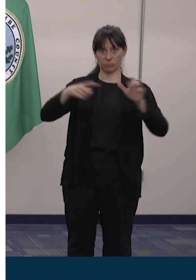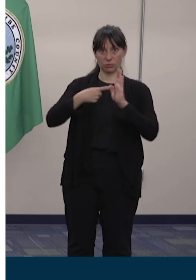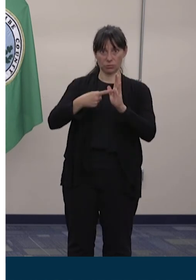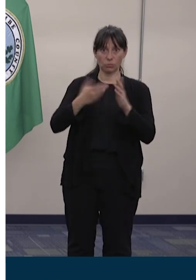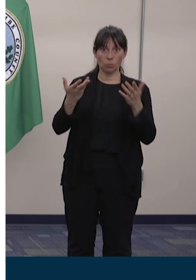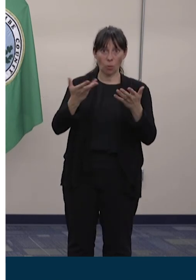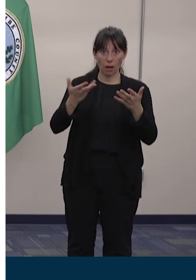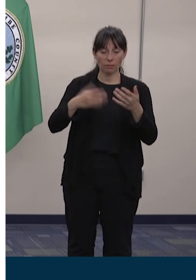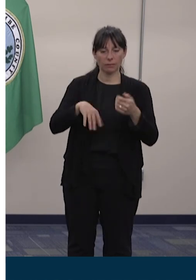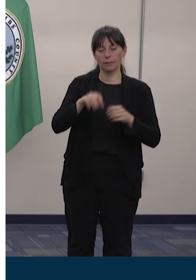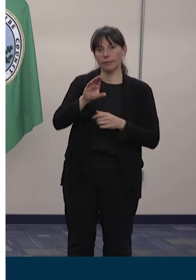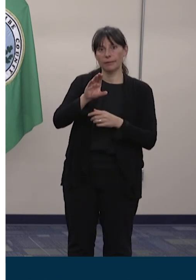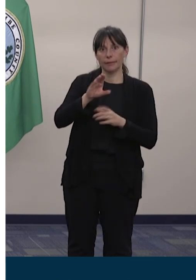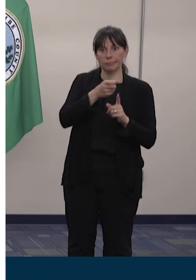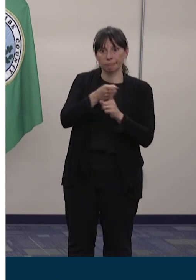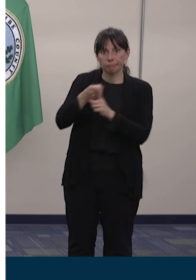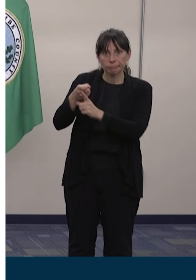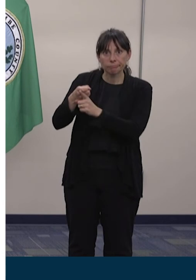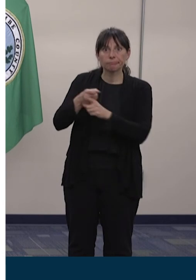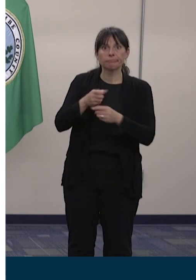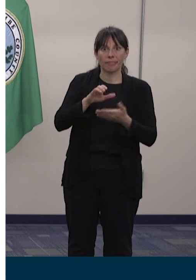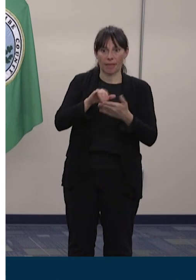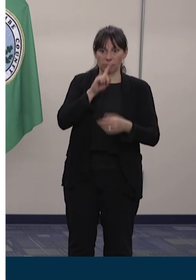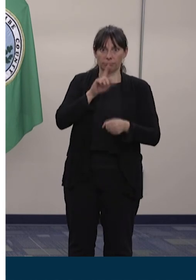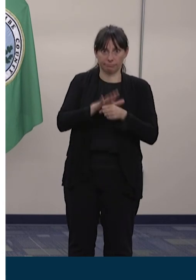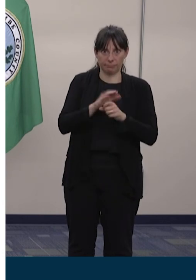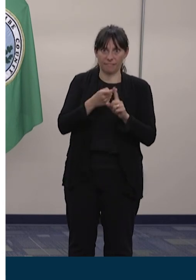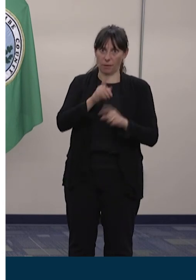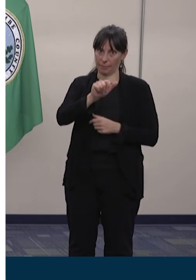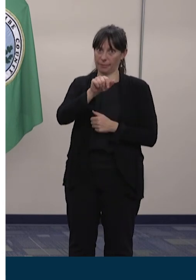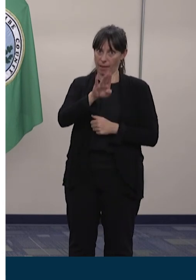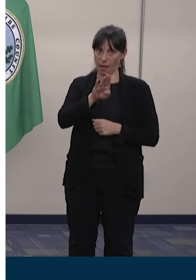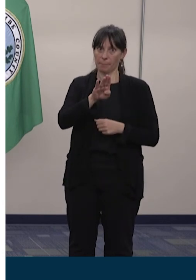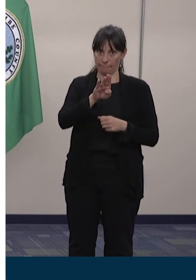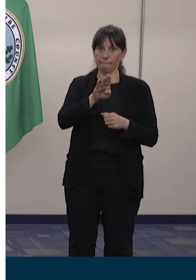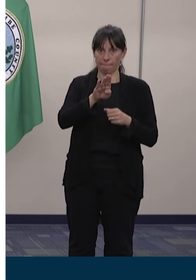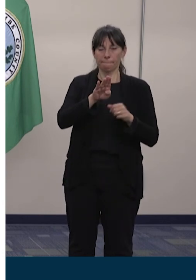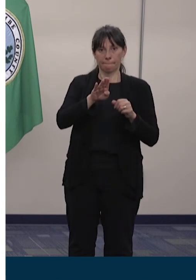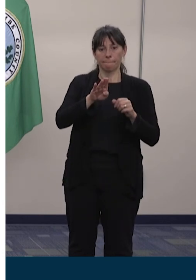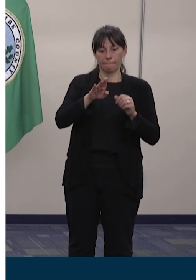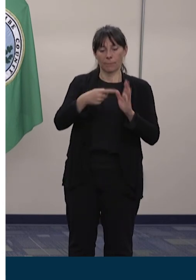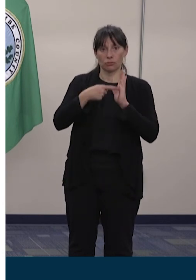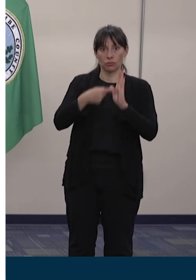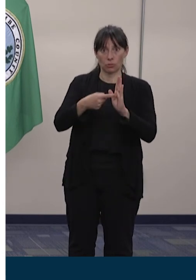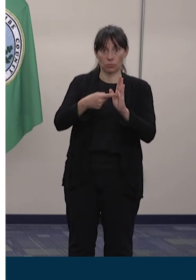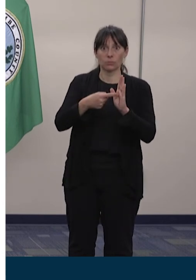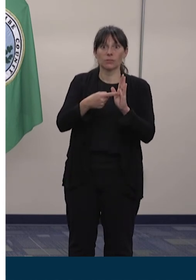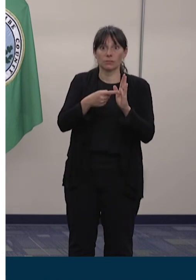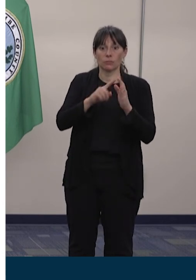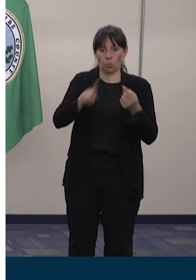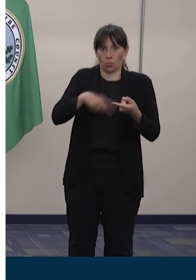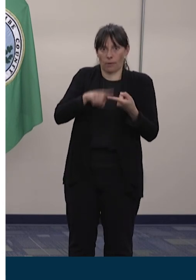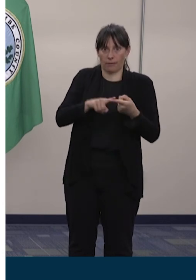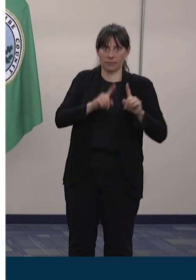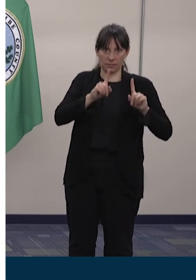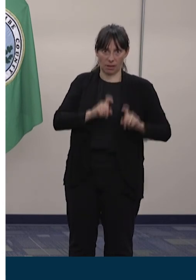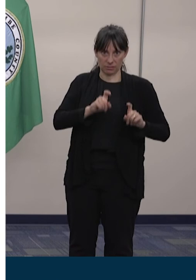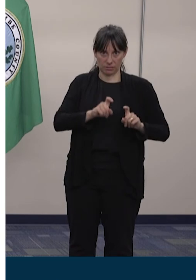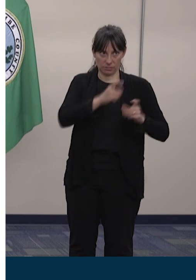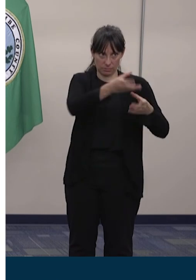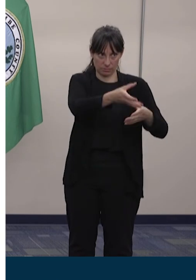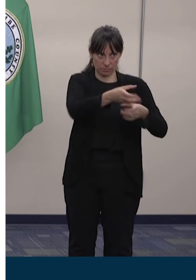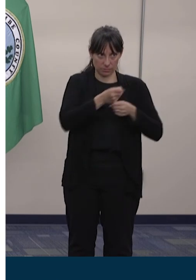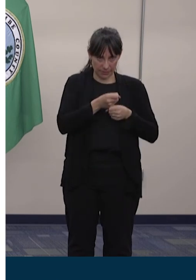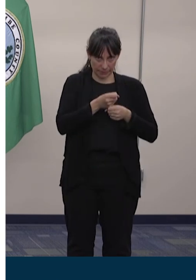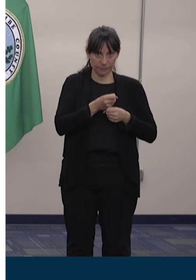del COVID-19 in COVID-19 Buncombe County en residents residentes de Buncombe by date that their por la test was fecha que collected. se les hizo la prueba.